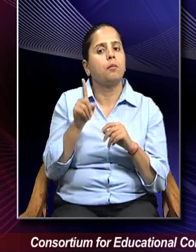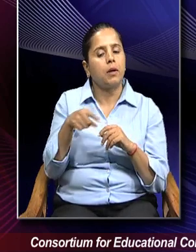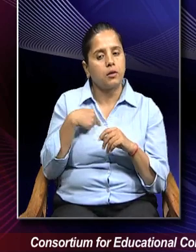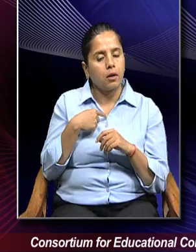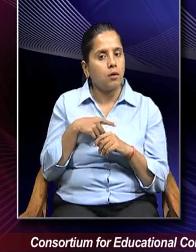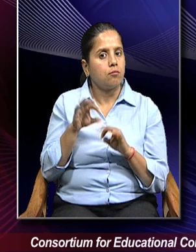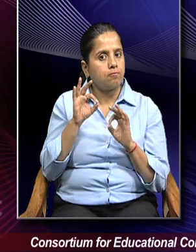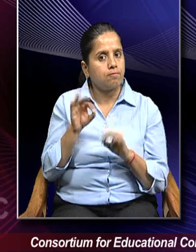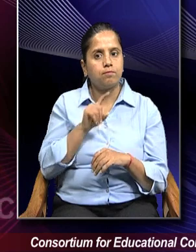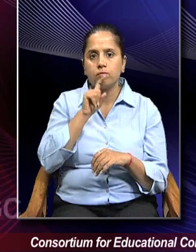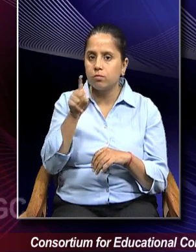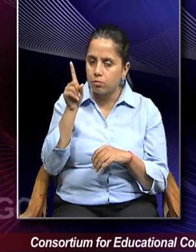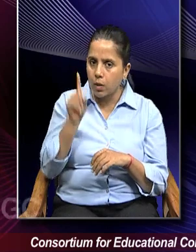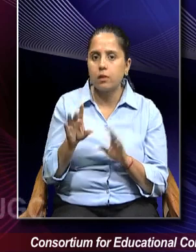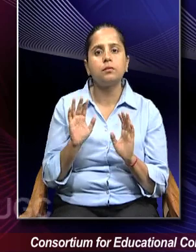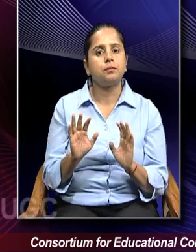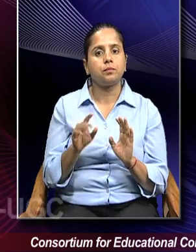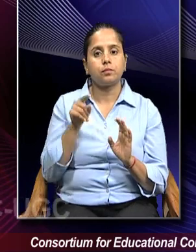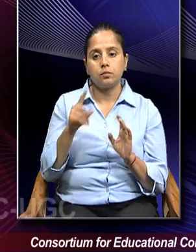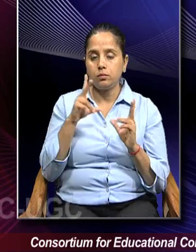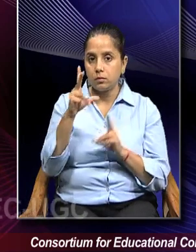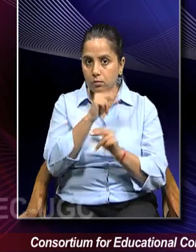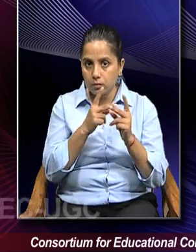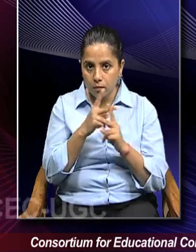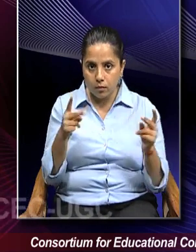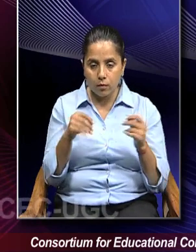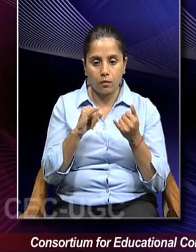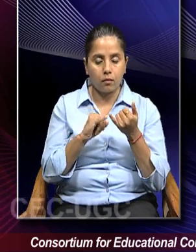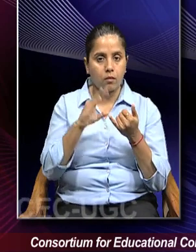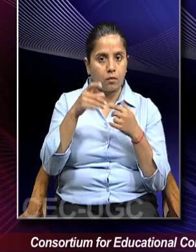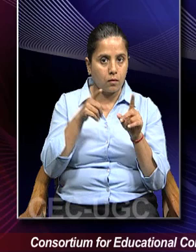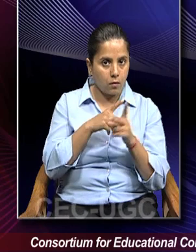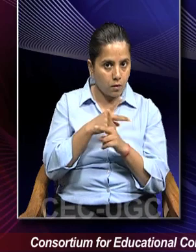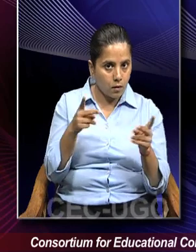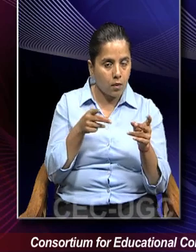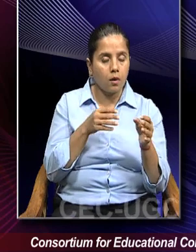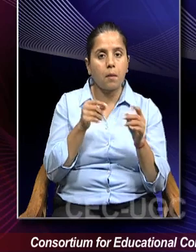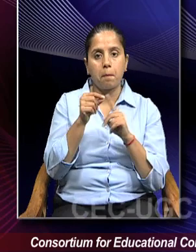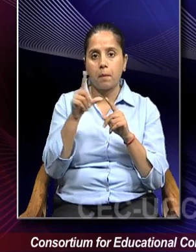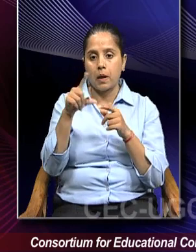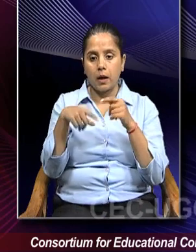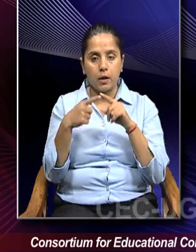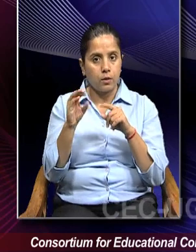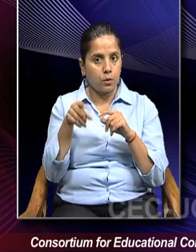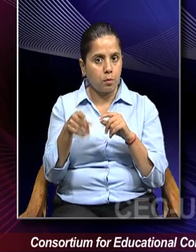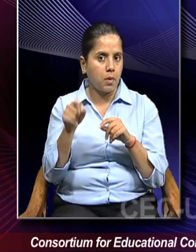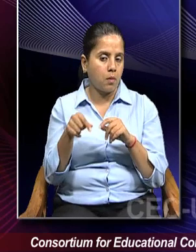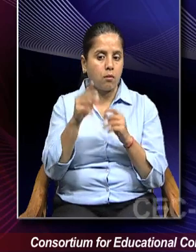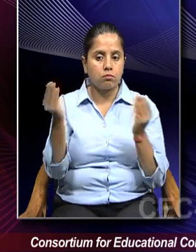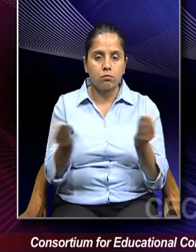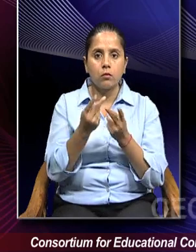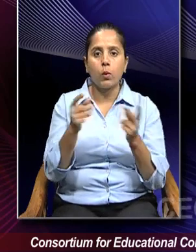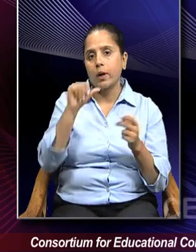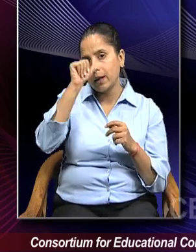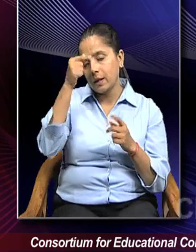proper issues in a proper way. So dialogue of Socrates narrated by Plato, it could be supplemented with the